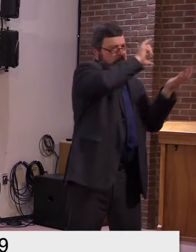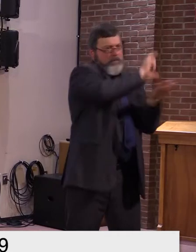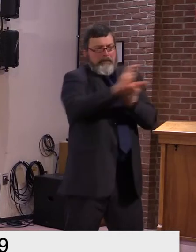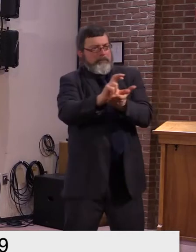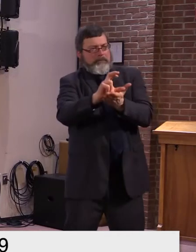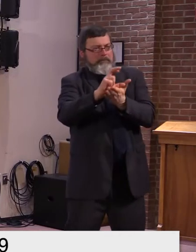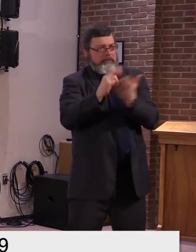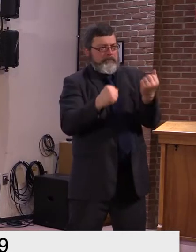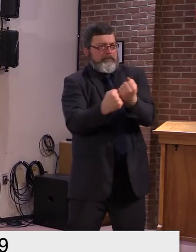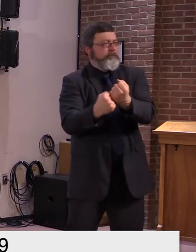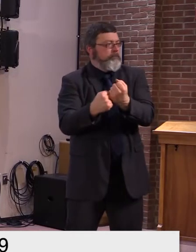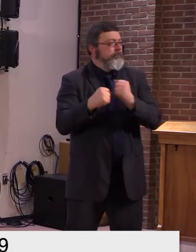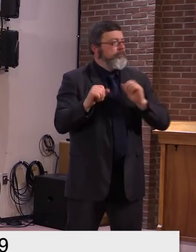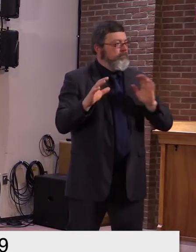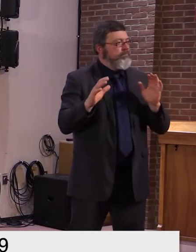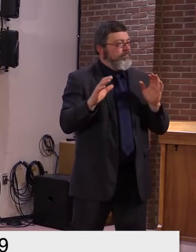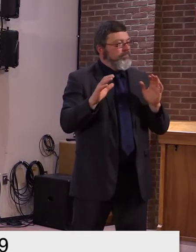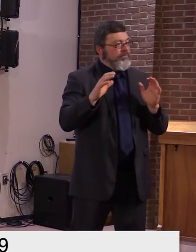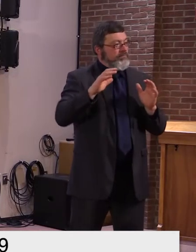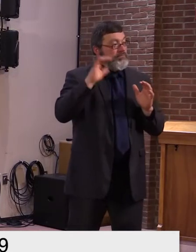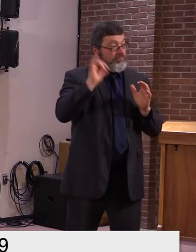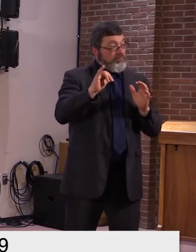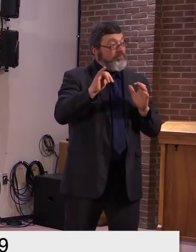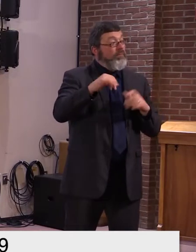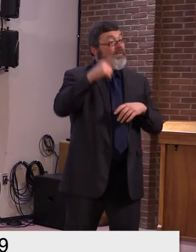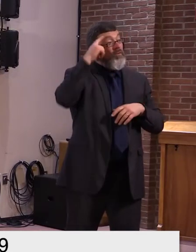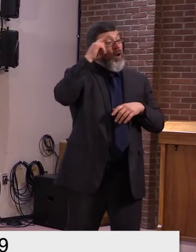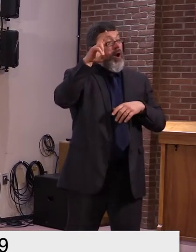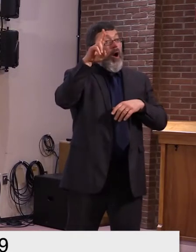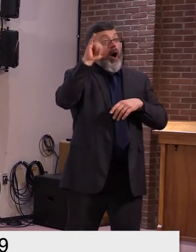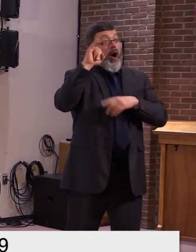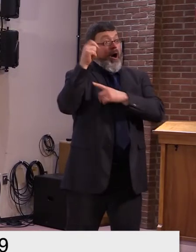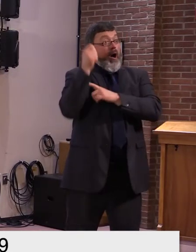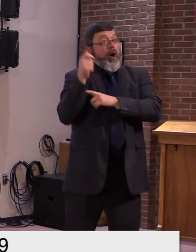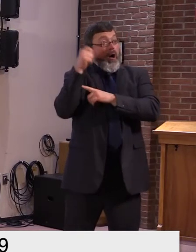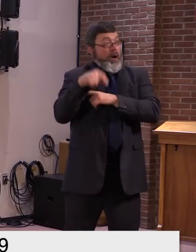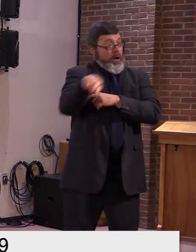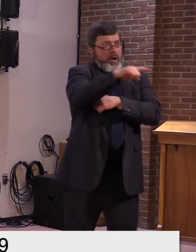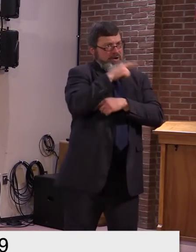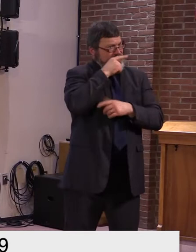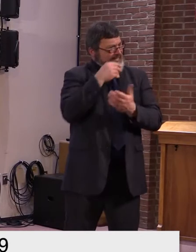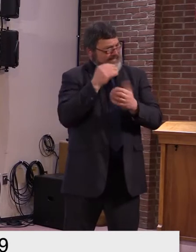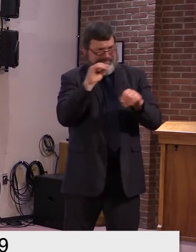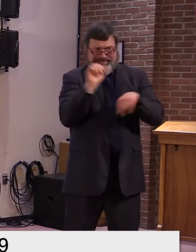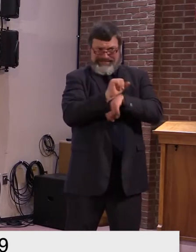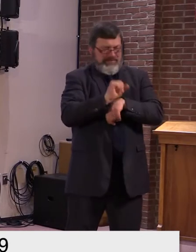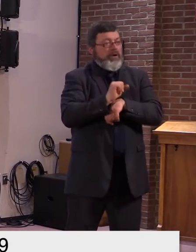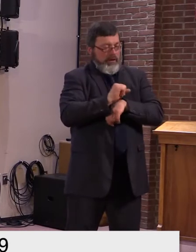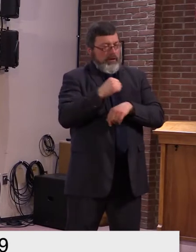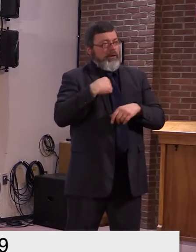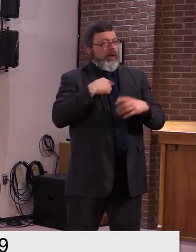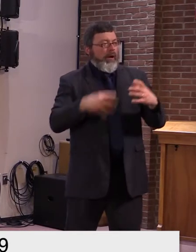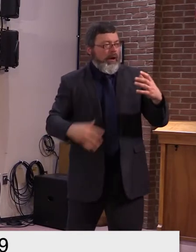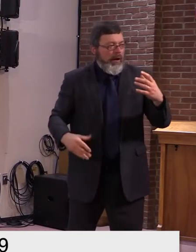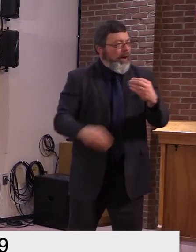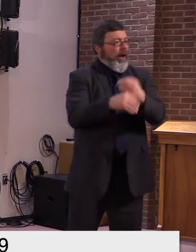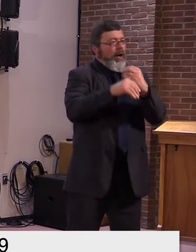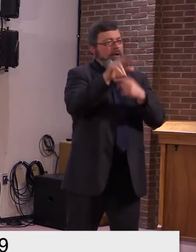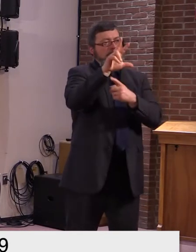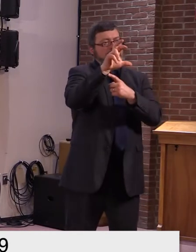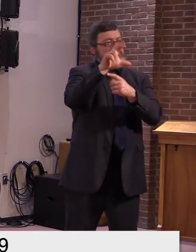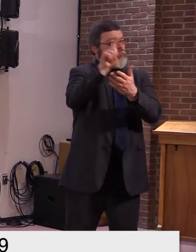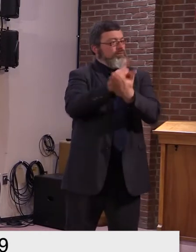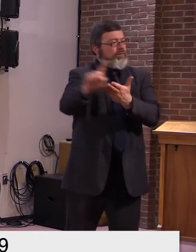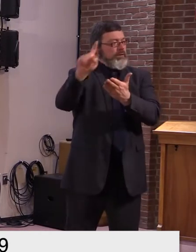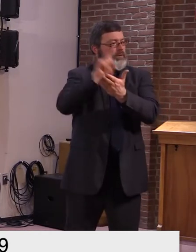weekly expanded unemployment. And that's down from the $600 that was originally in the CARES